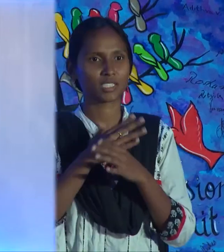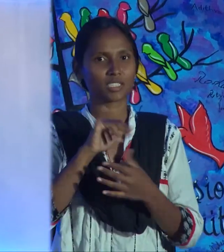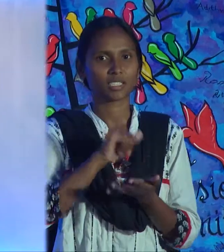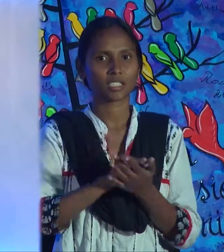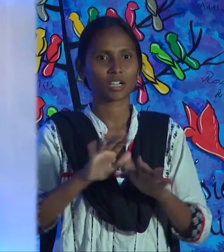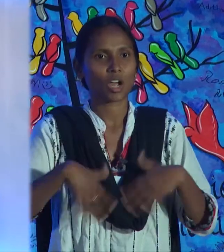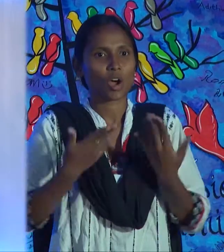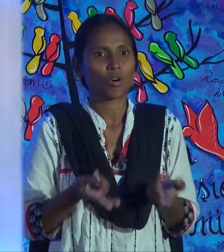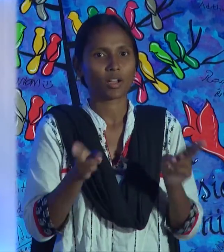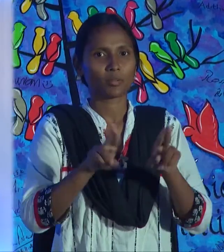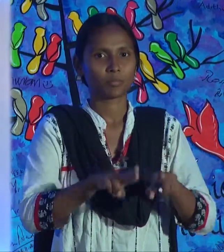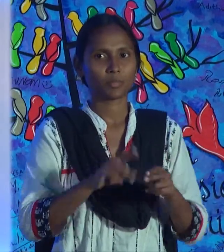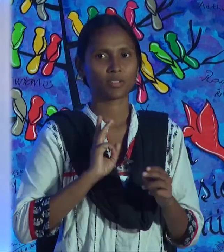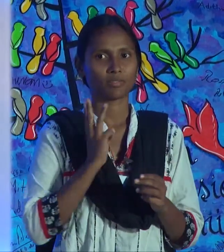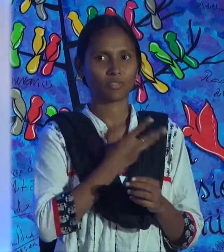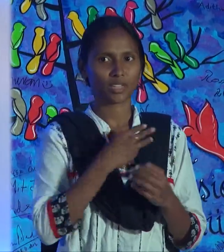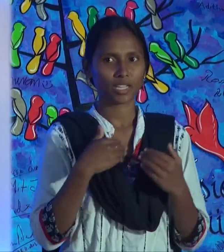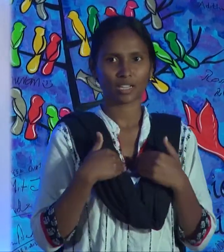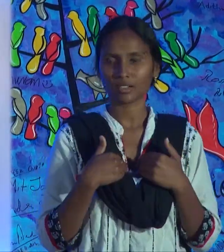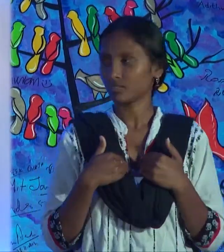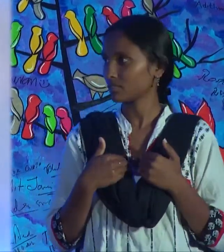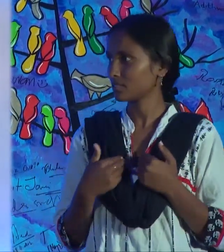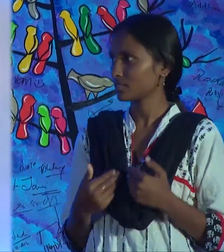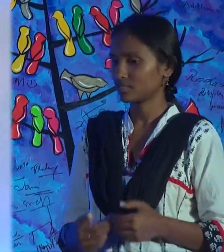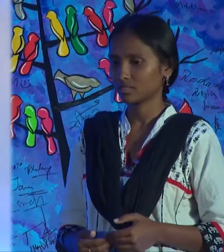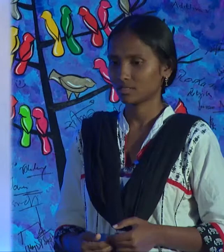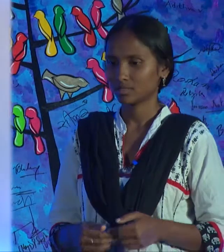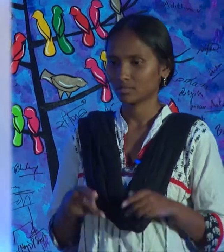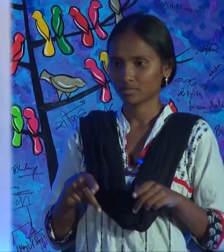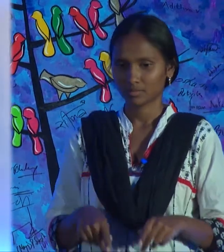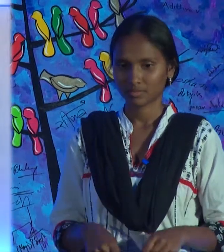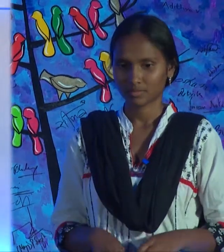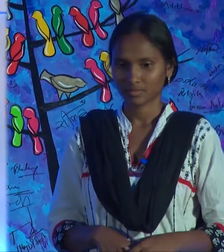To share how that happens, we have Ugesh Sarcar.